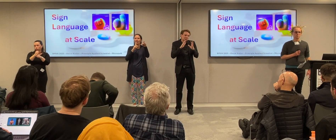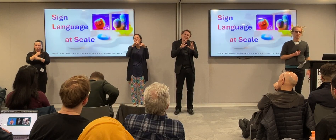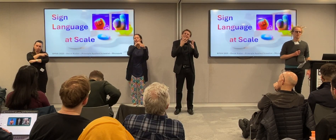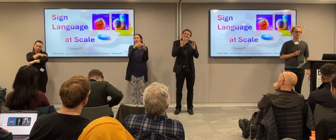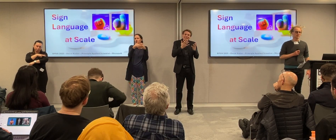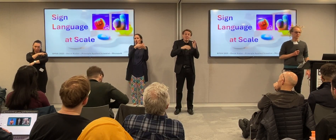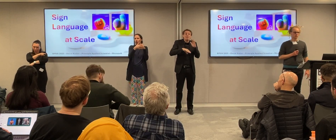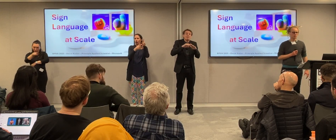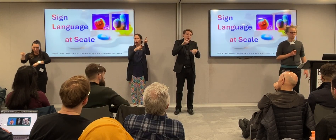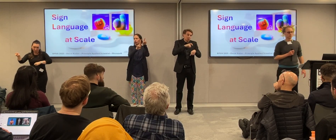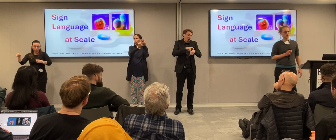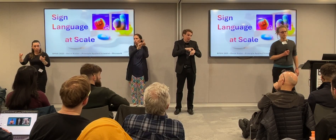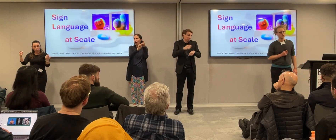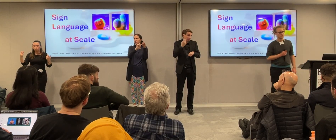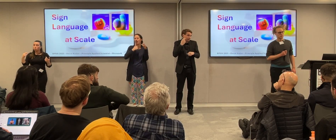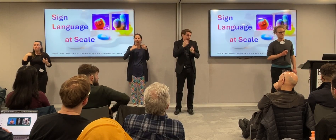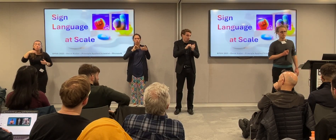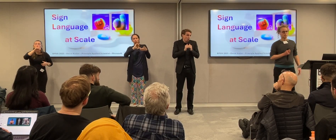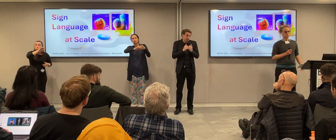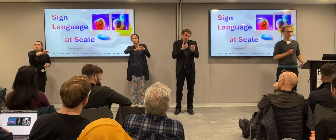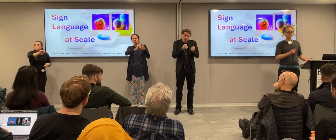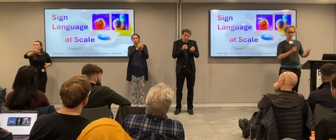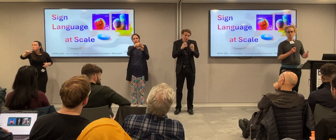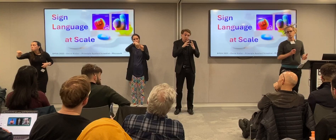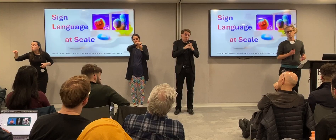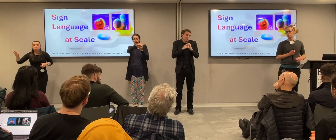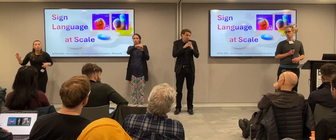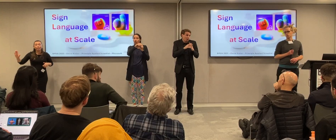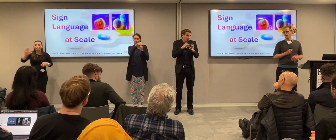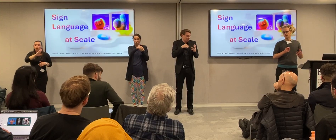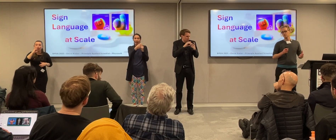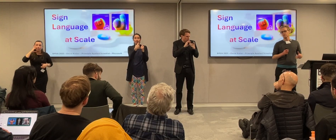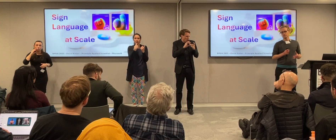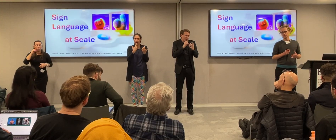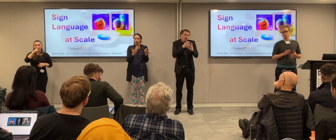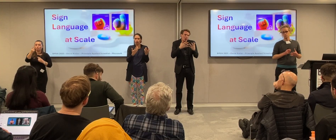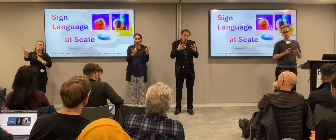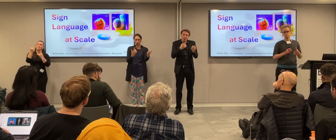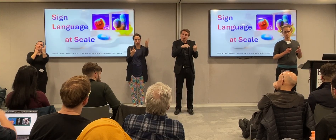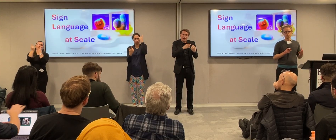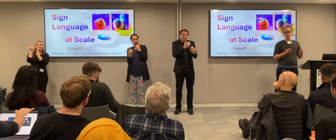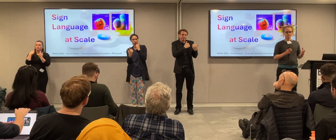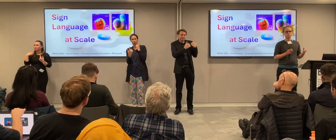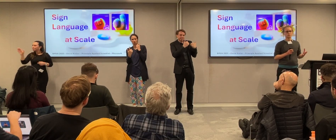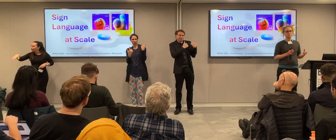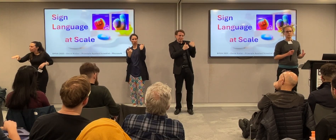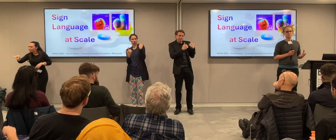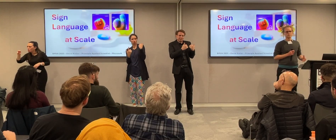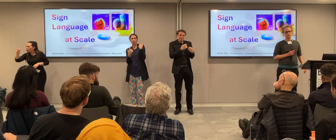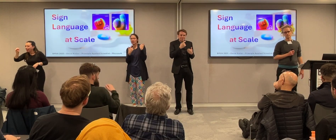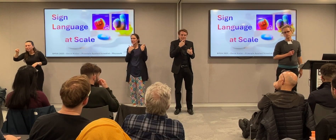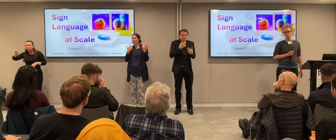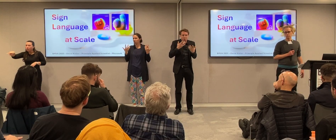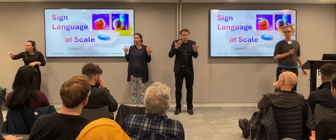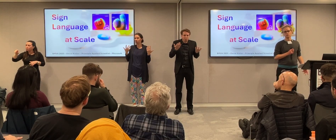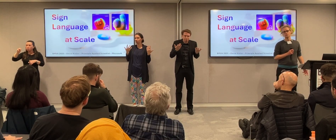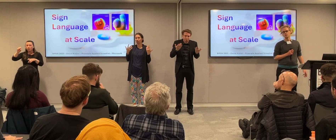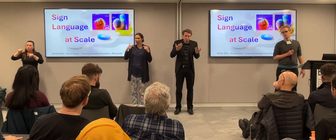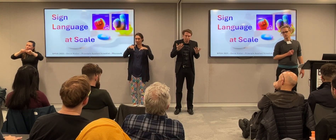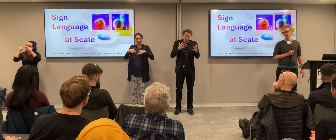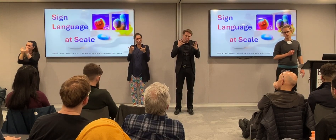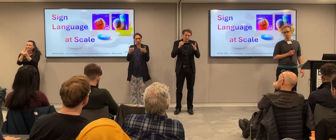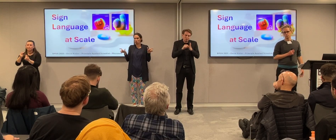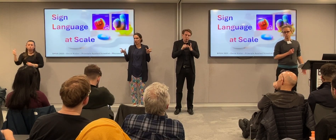US that I collaborate with, came up to us and basically put up as a